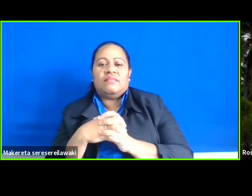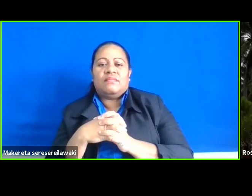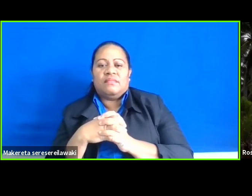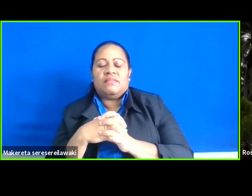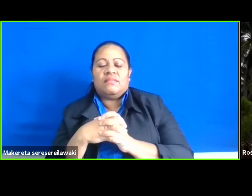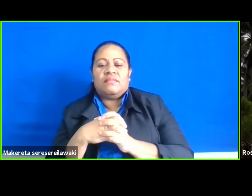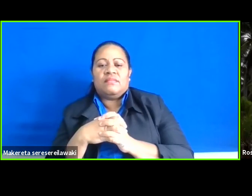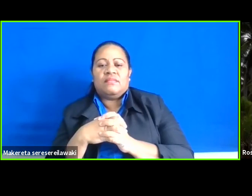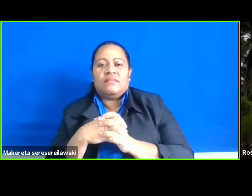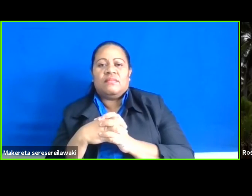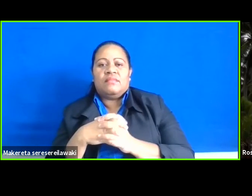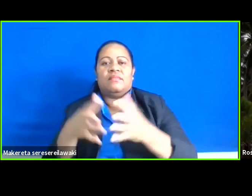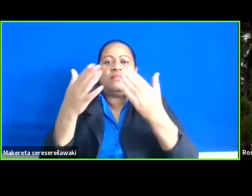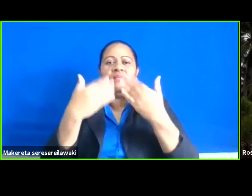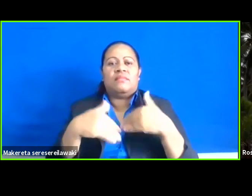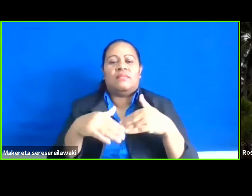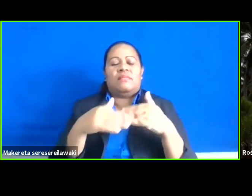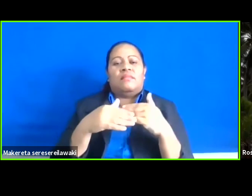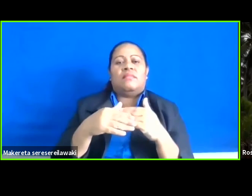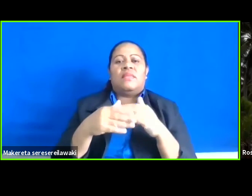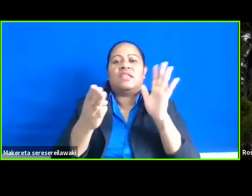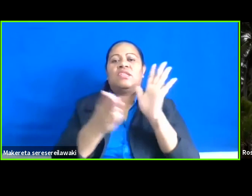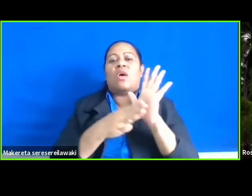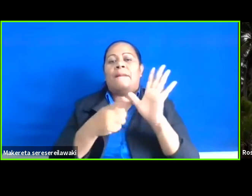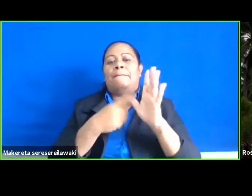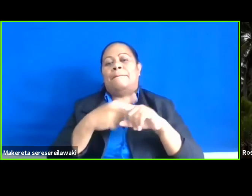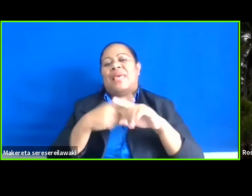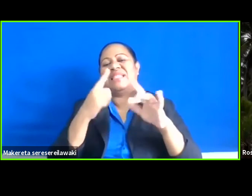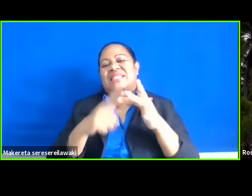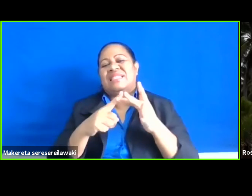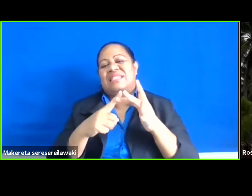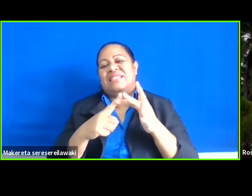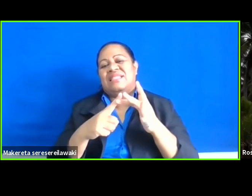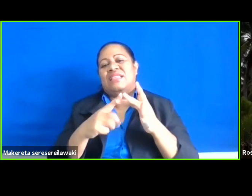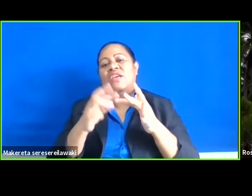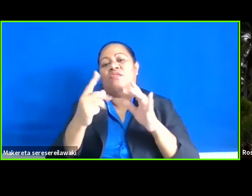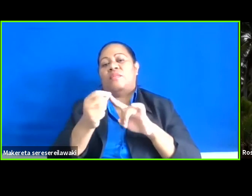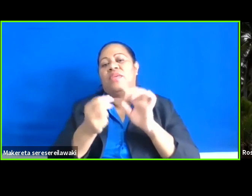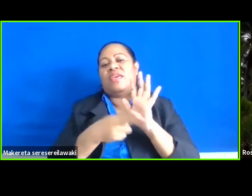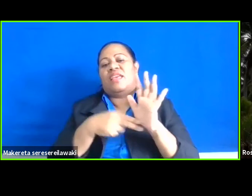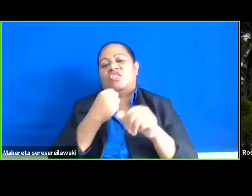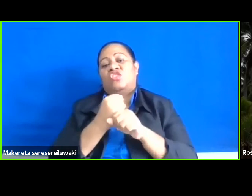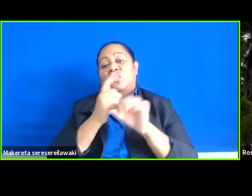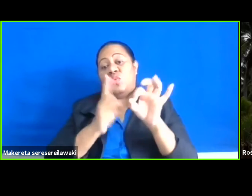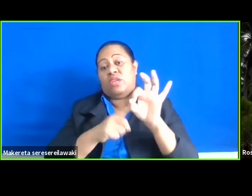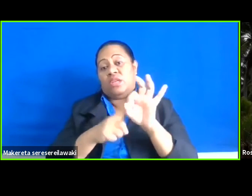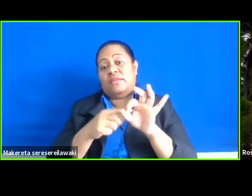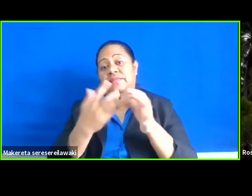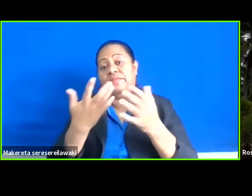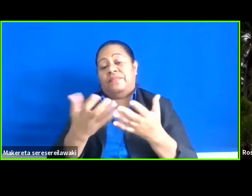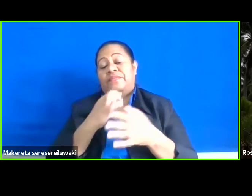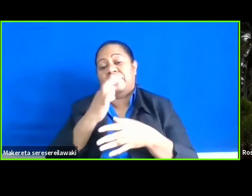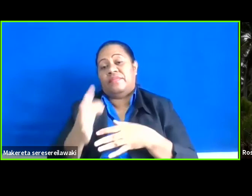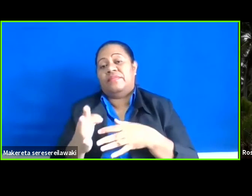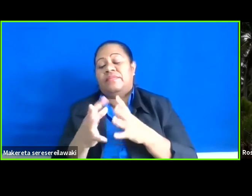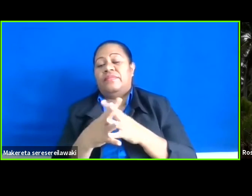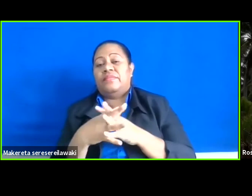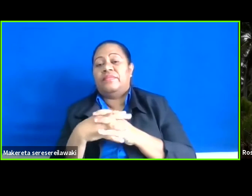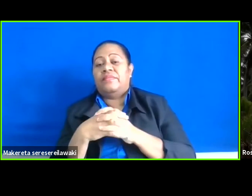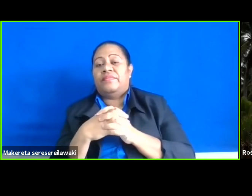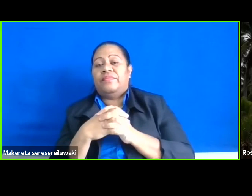is a question for maxine of png so maybe tawake will pass it over to you maxine uh you're next in